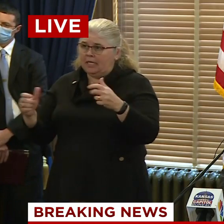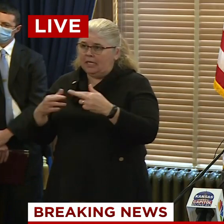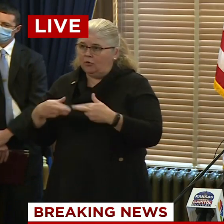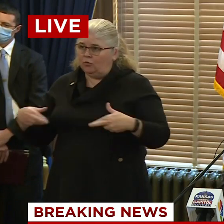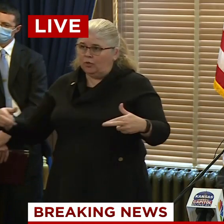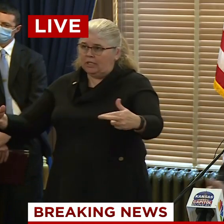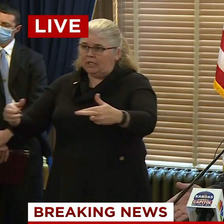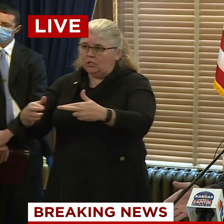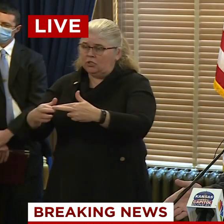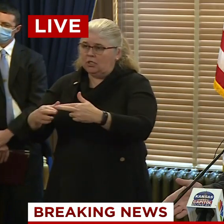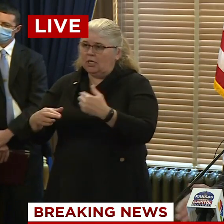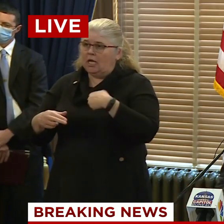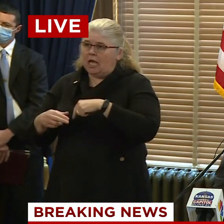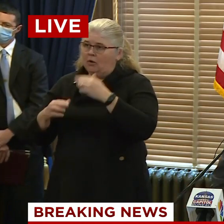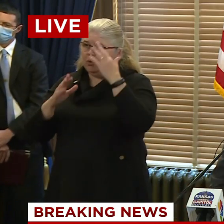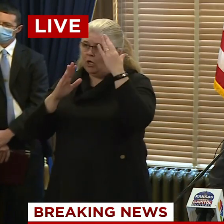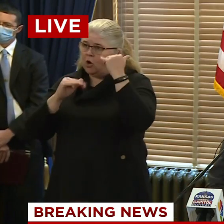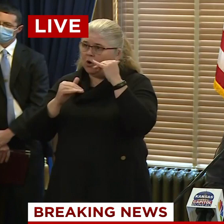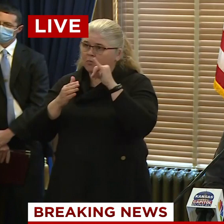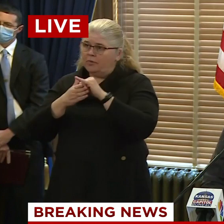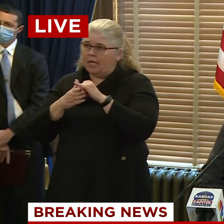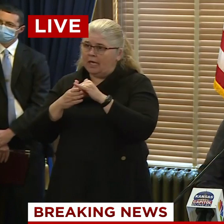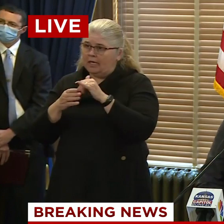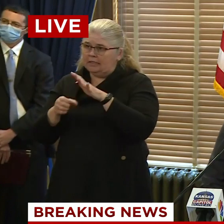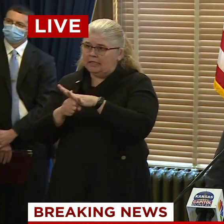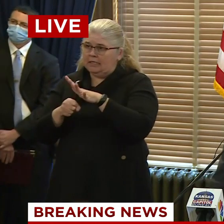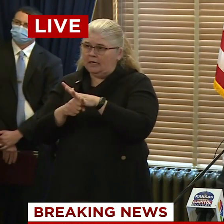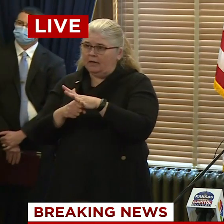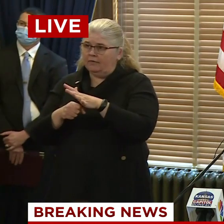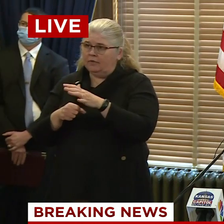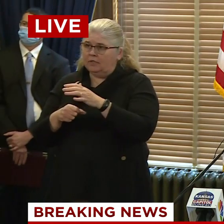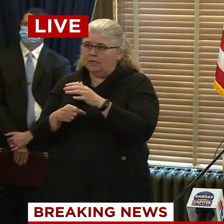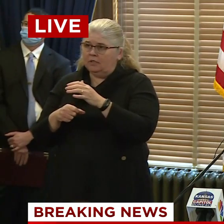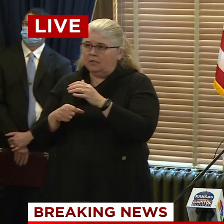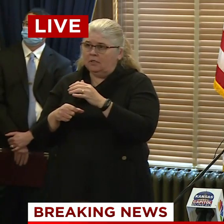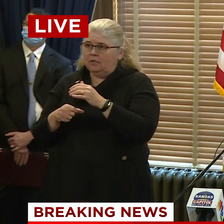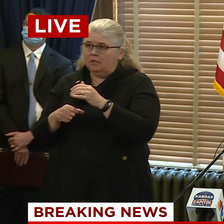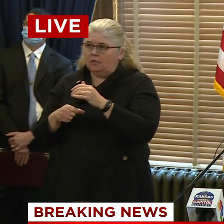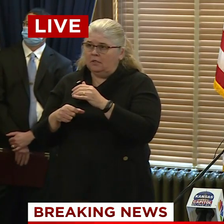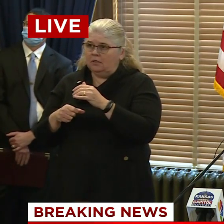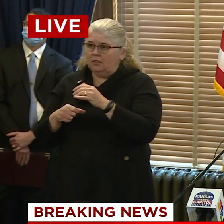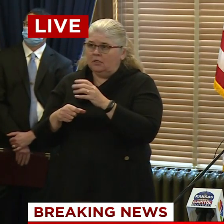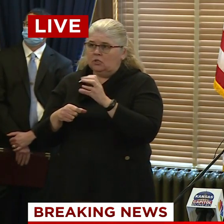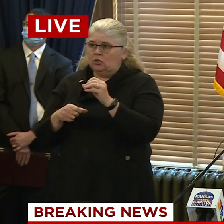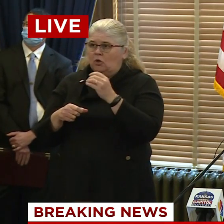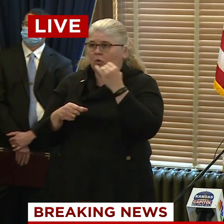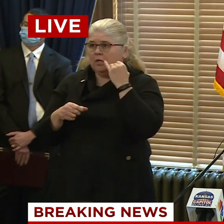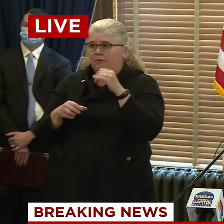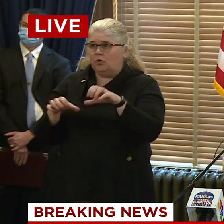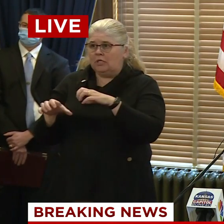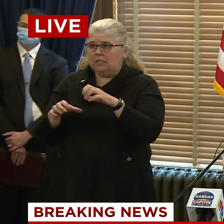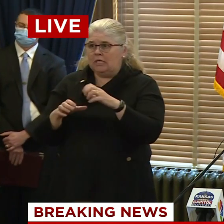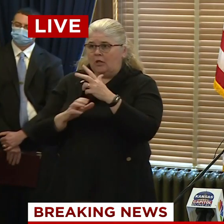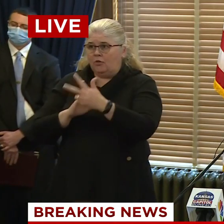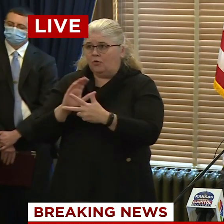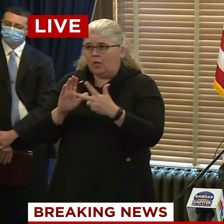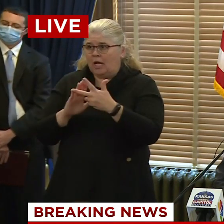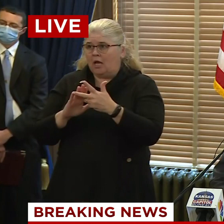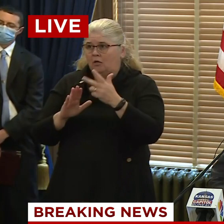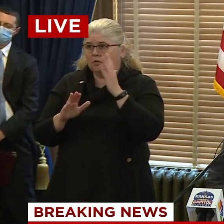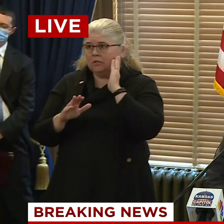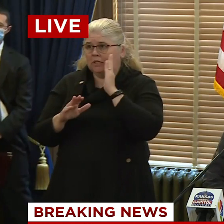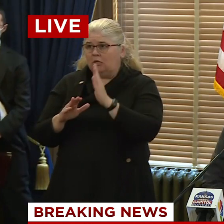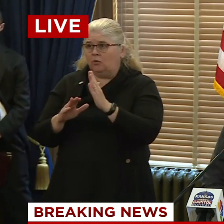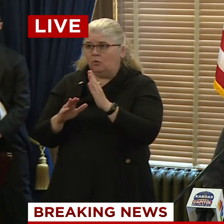it, but that is how it occurs. It's not like if you would have done it for 3 hours, it would help someone. No, it's an